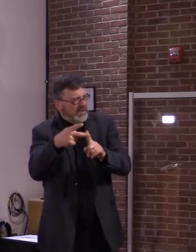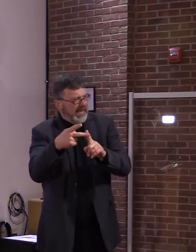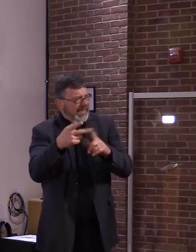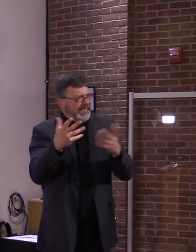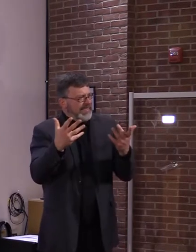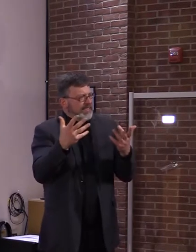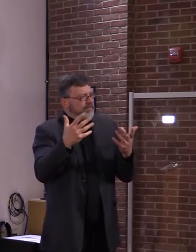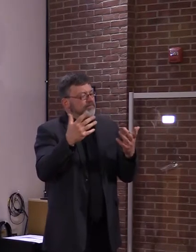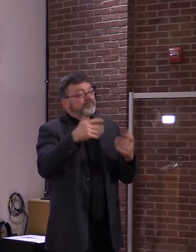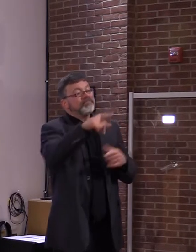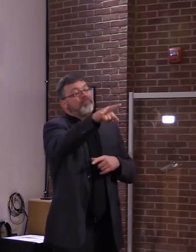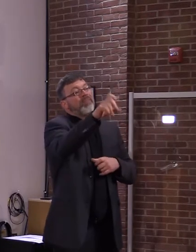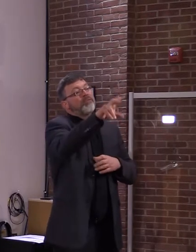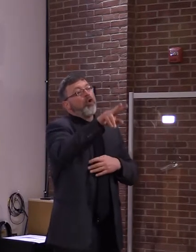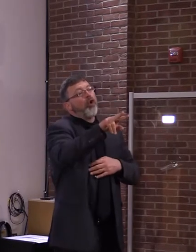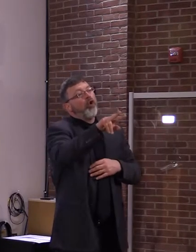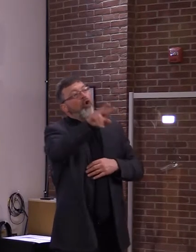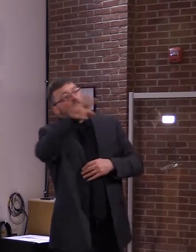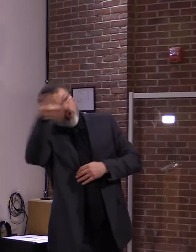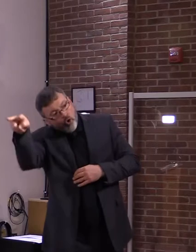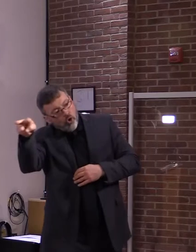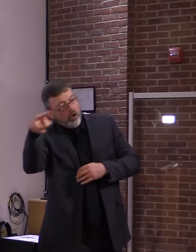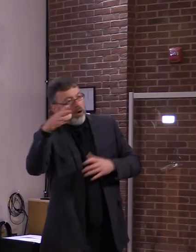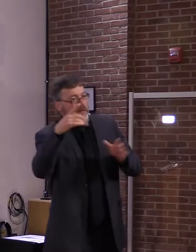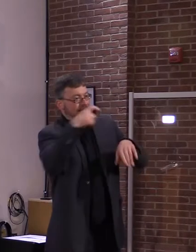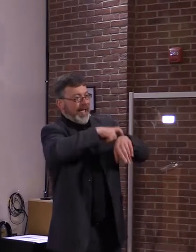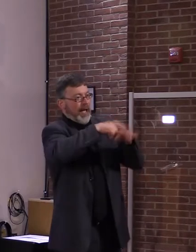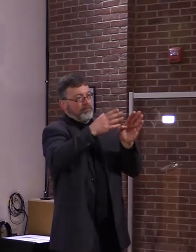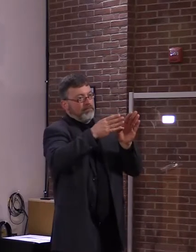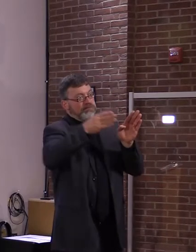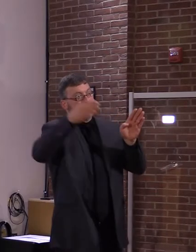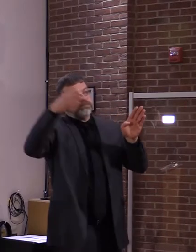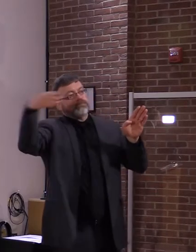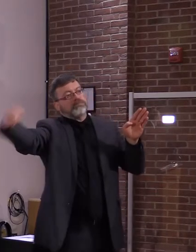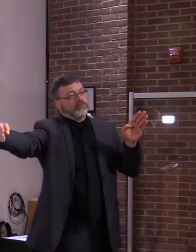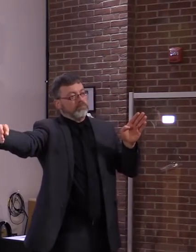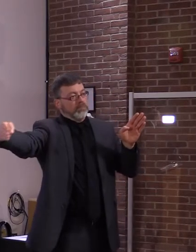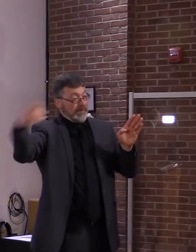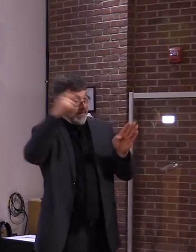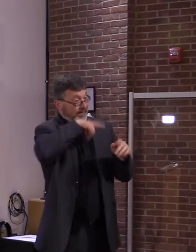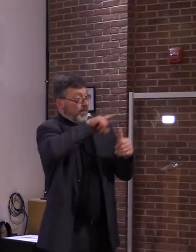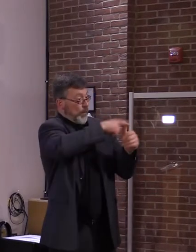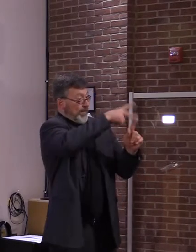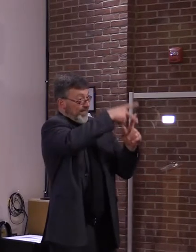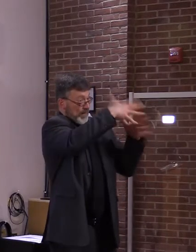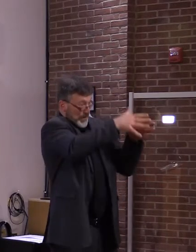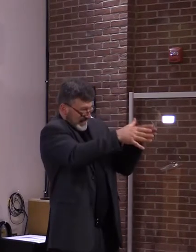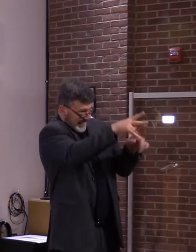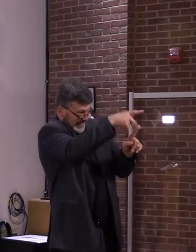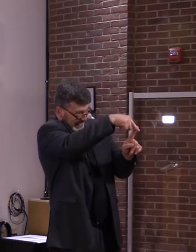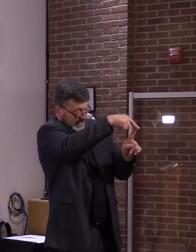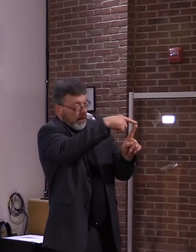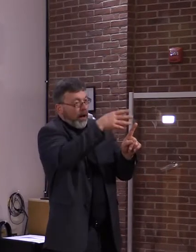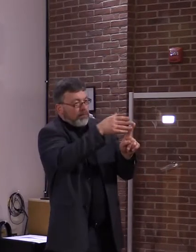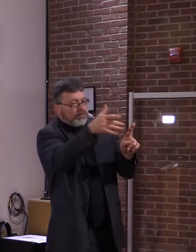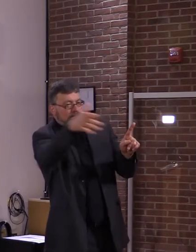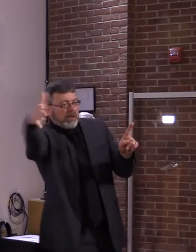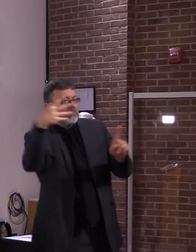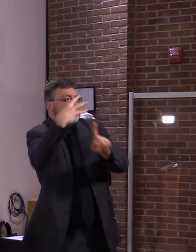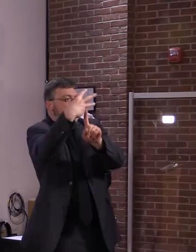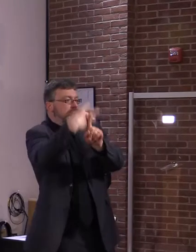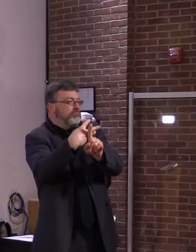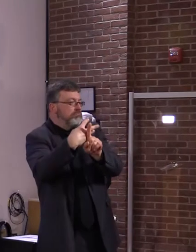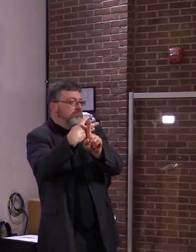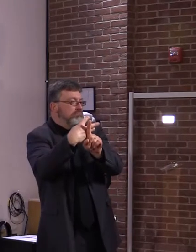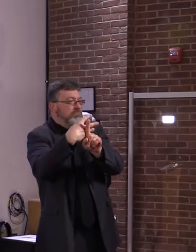elapsing. But if she didn't have a lot of side effects from the first dose, I don't think there's going to be a huge amount of risk.